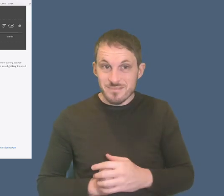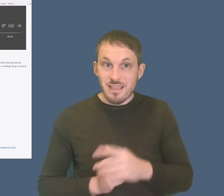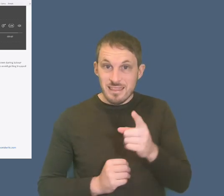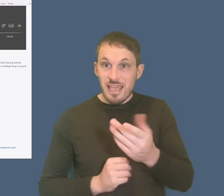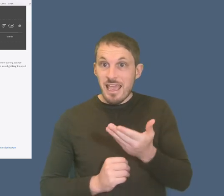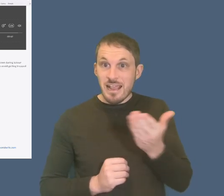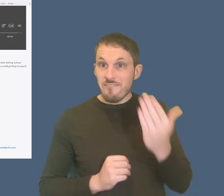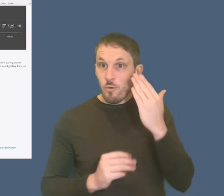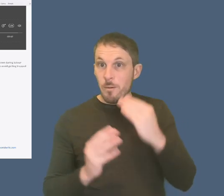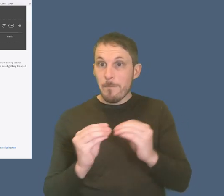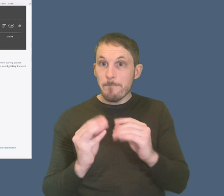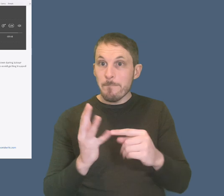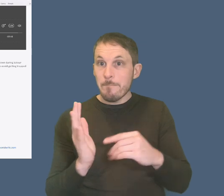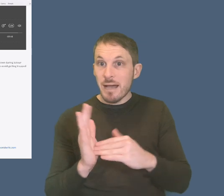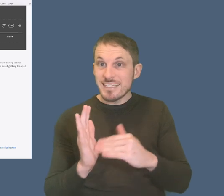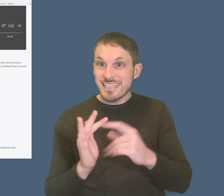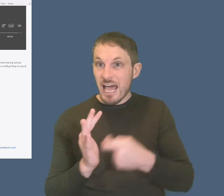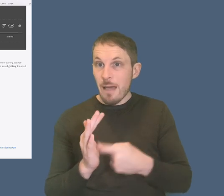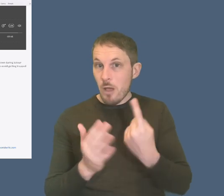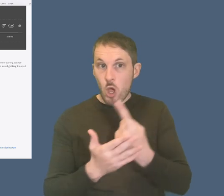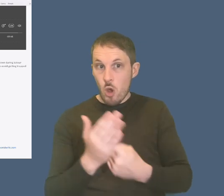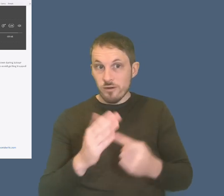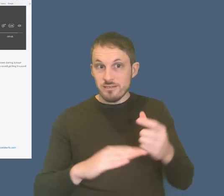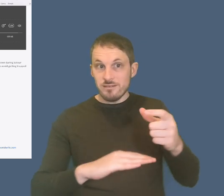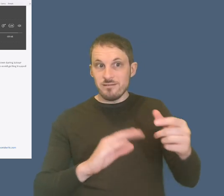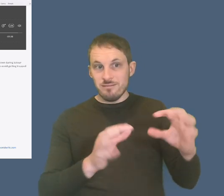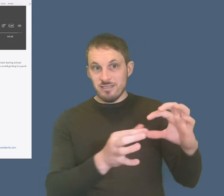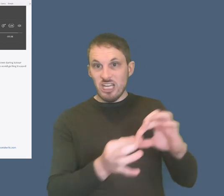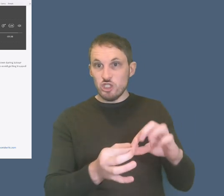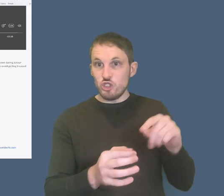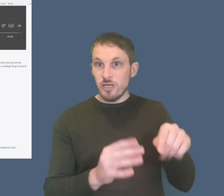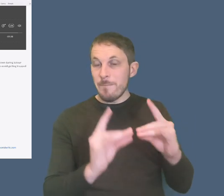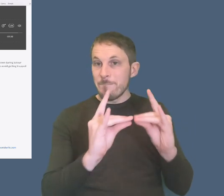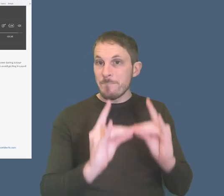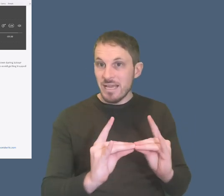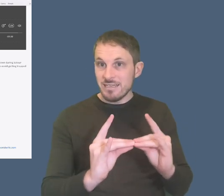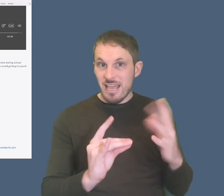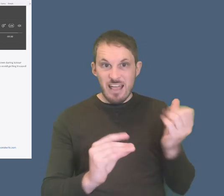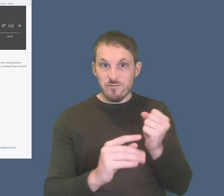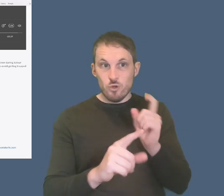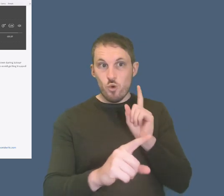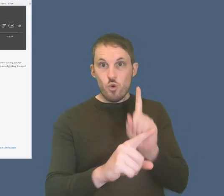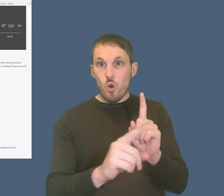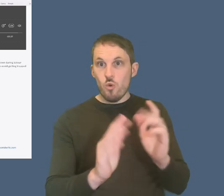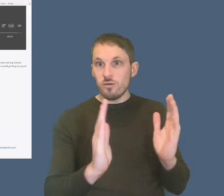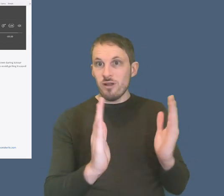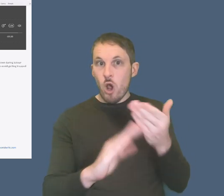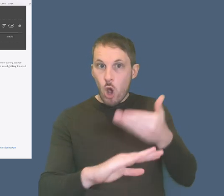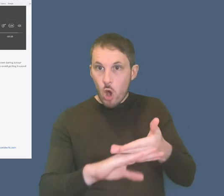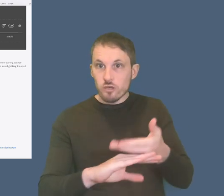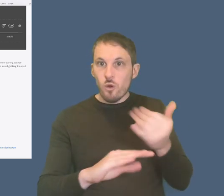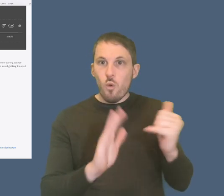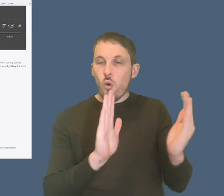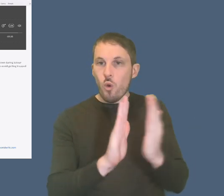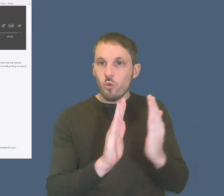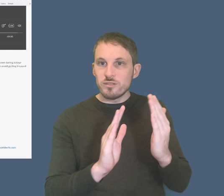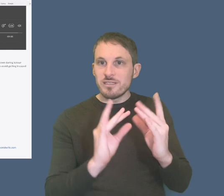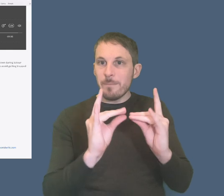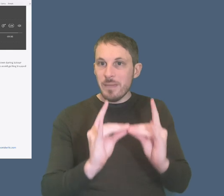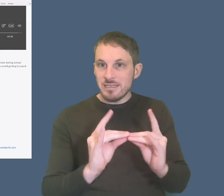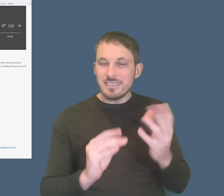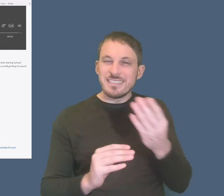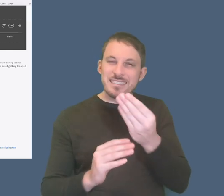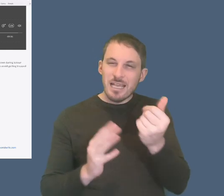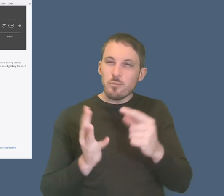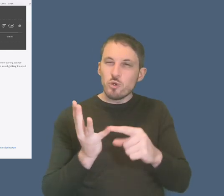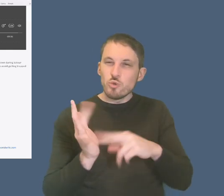the women this buzzer, but it's only accessible if they are on or near the head of the bed. Some newer units will also have a call